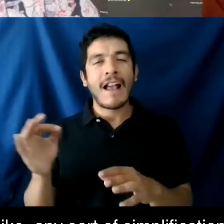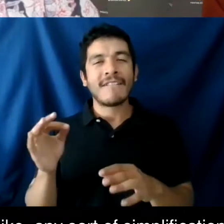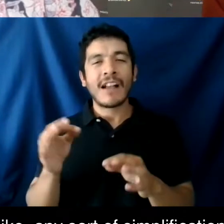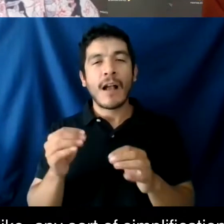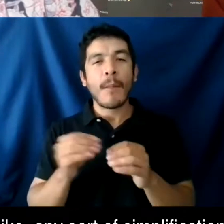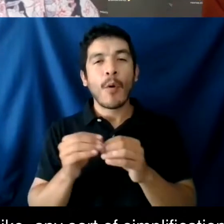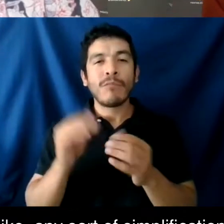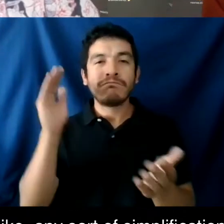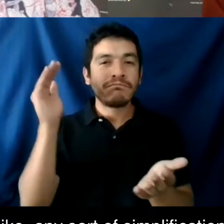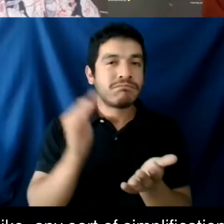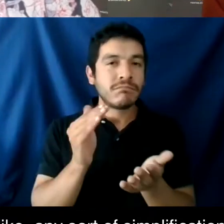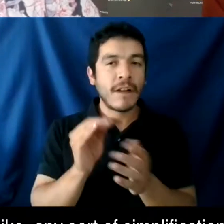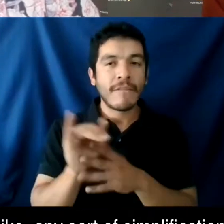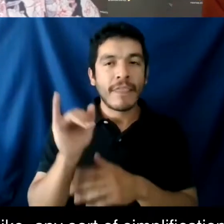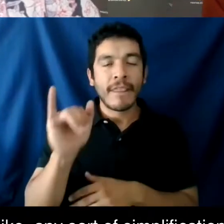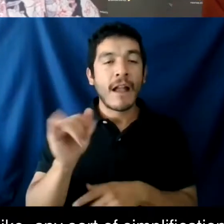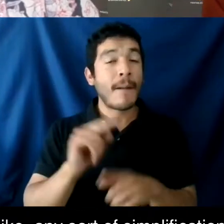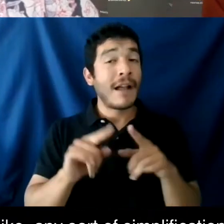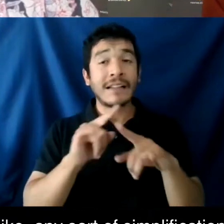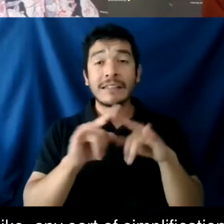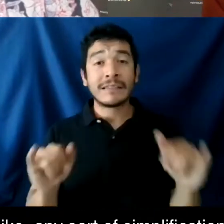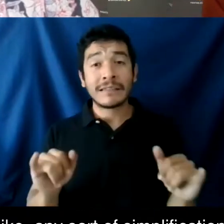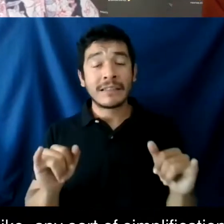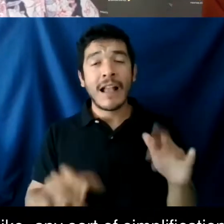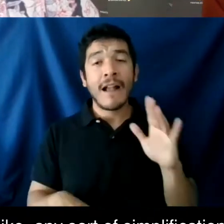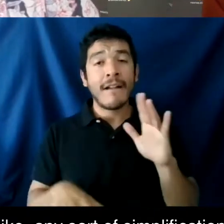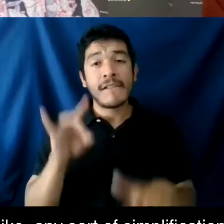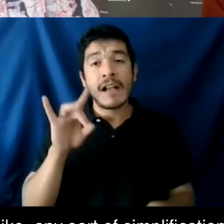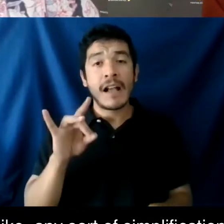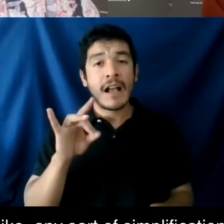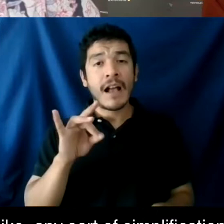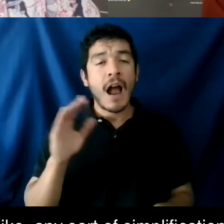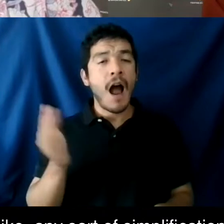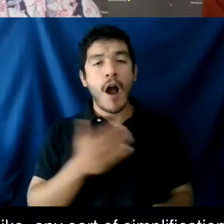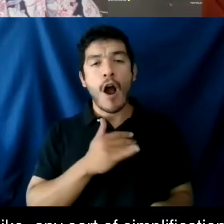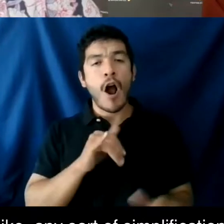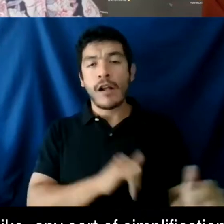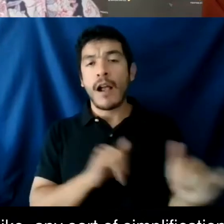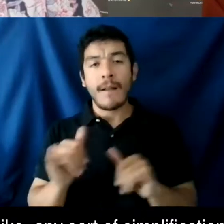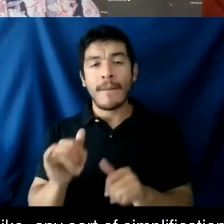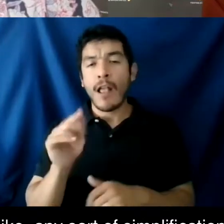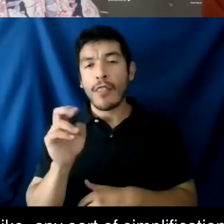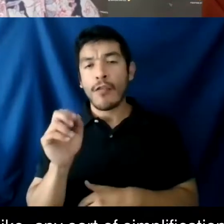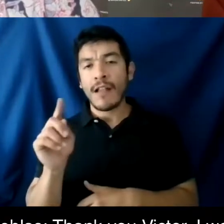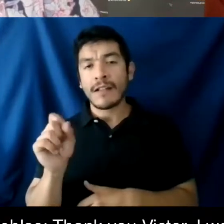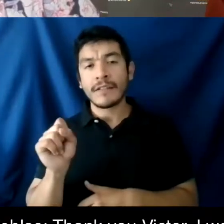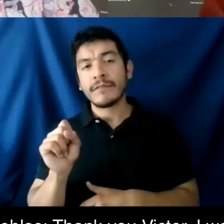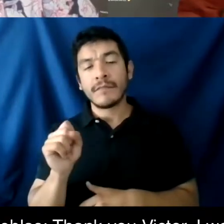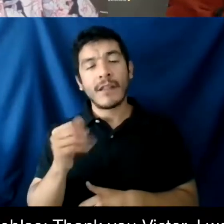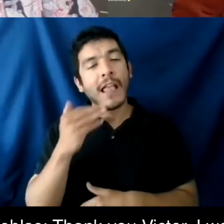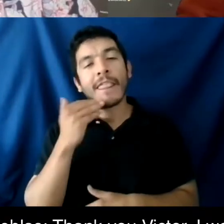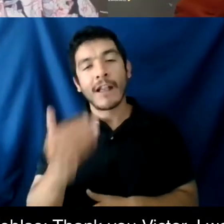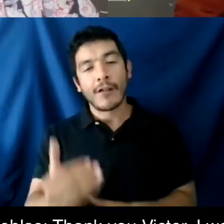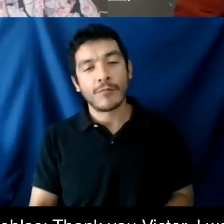but at the same time find the common threads. Thank you.